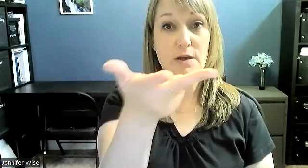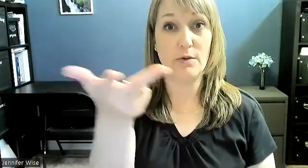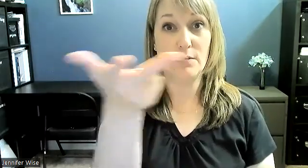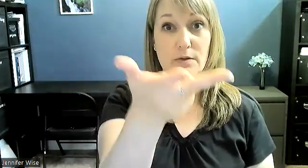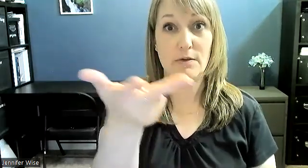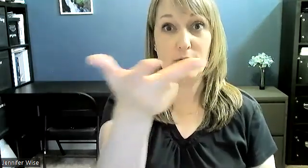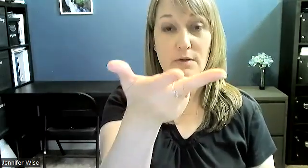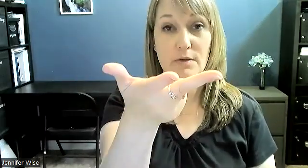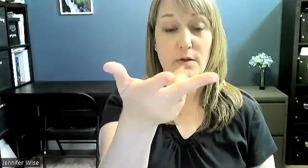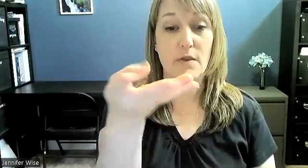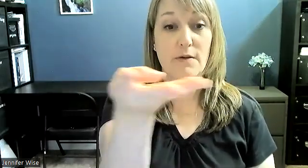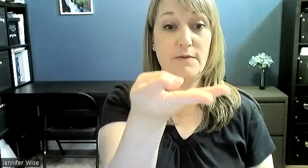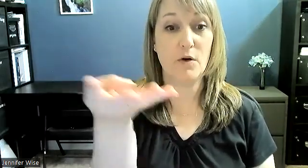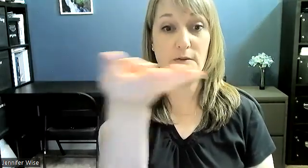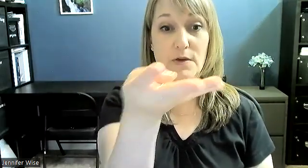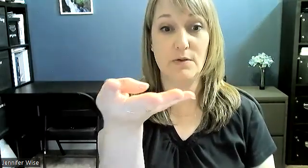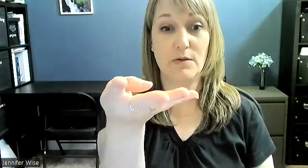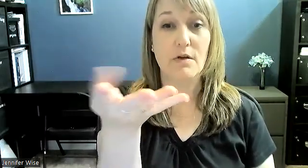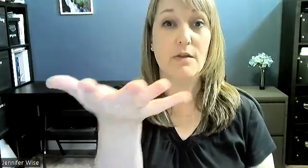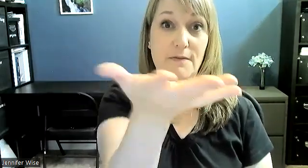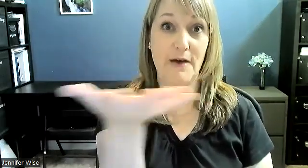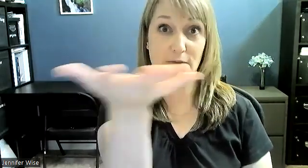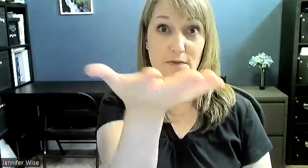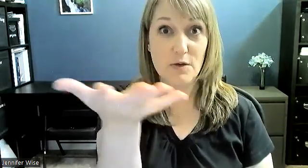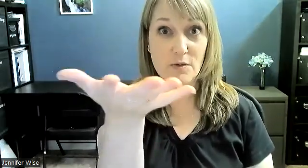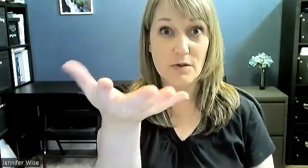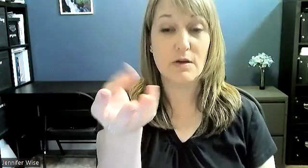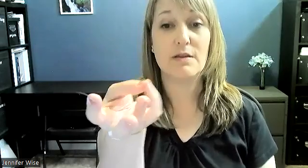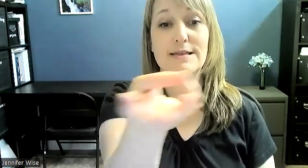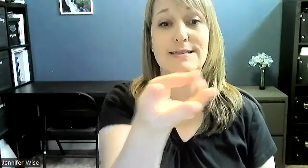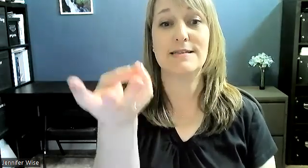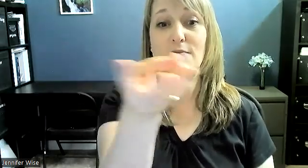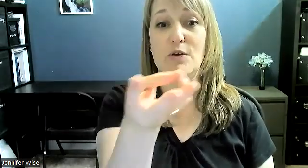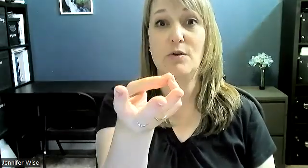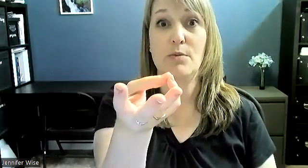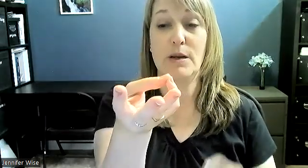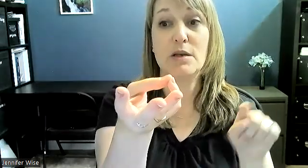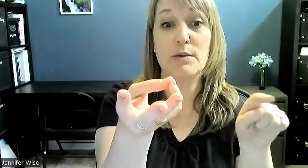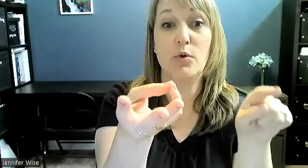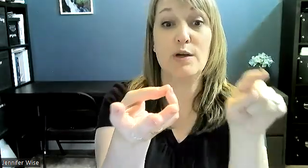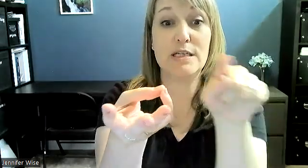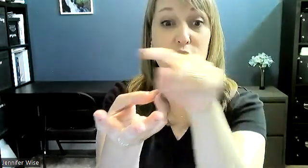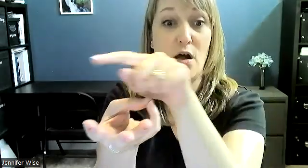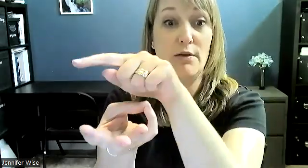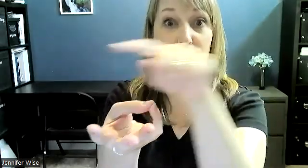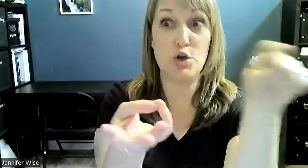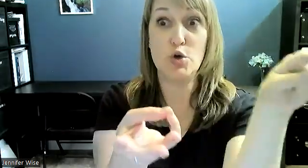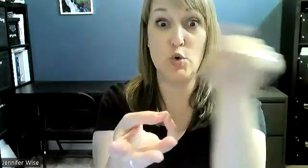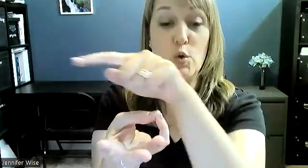you, the 4 of you, the 5 of you, the 6 of you. But I'm going to be pointing to all of you who